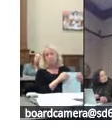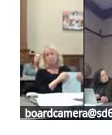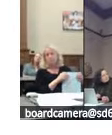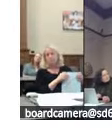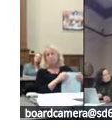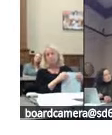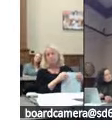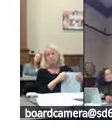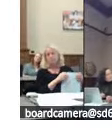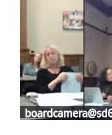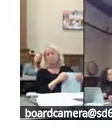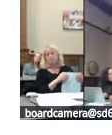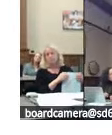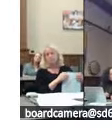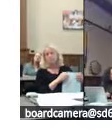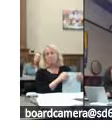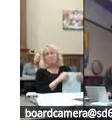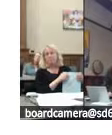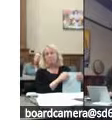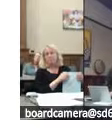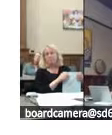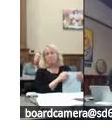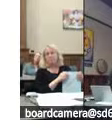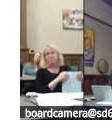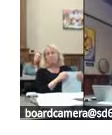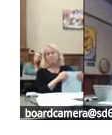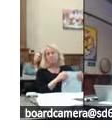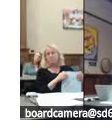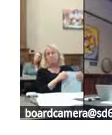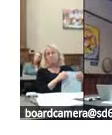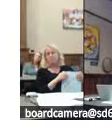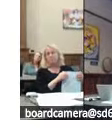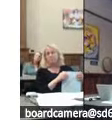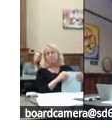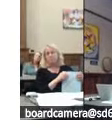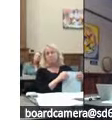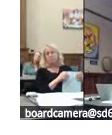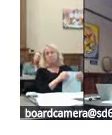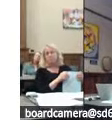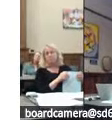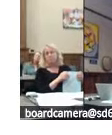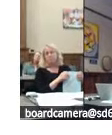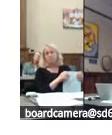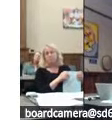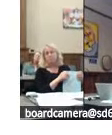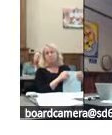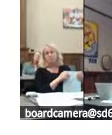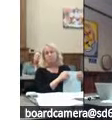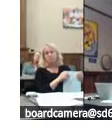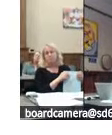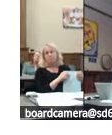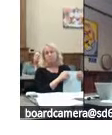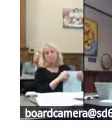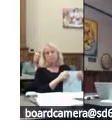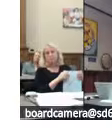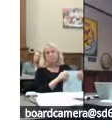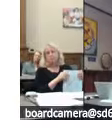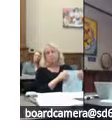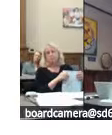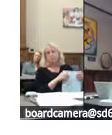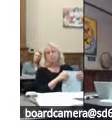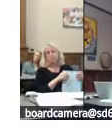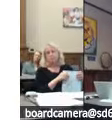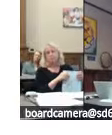concerned about the safety of students in this district and the province, that maybe they should consider seismic mitigation instead of forcing their students into an